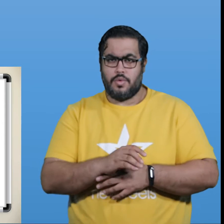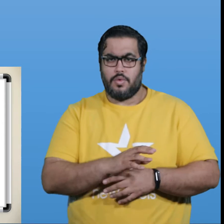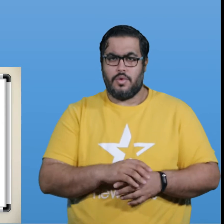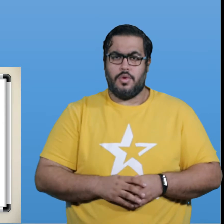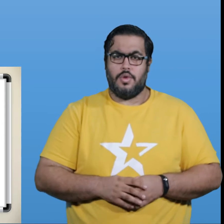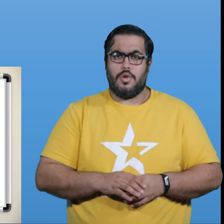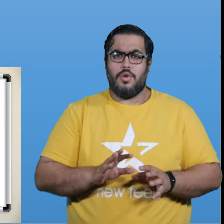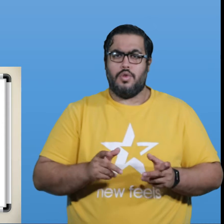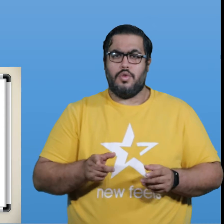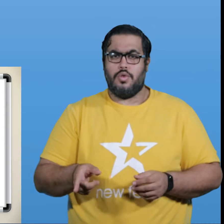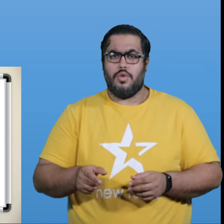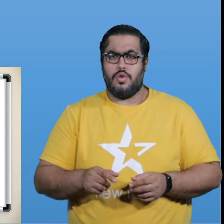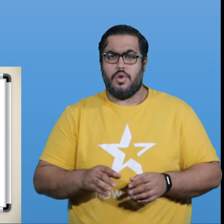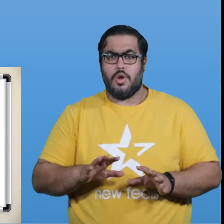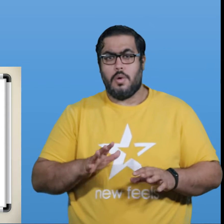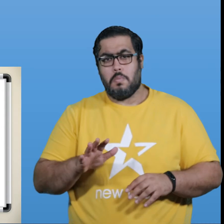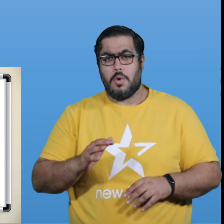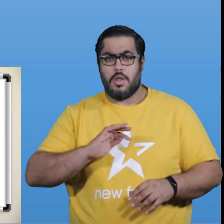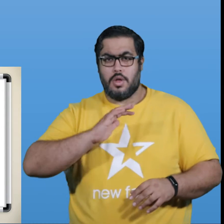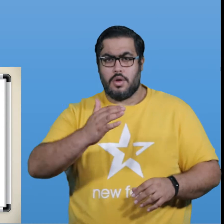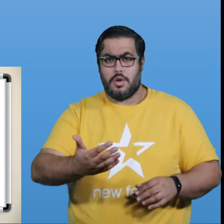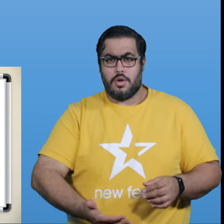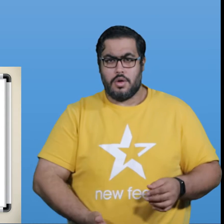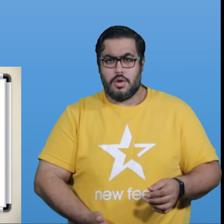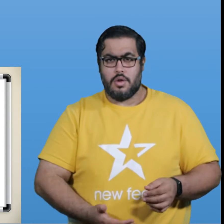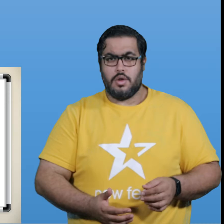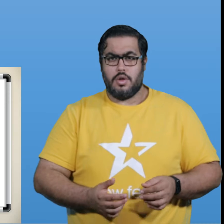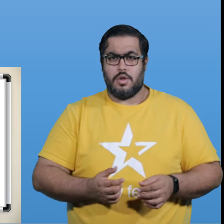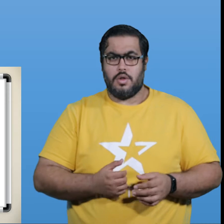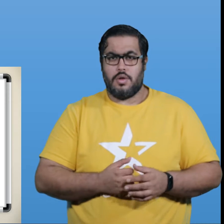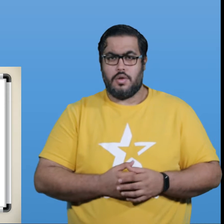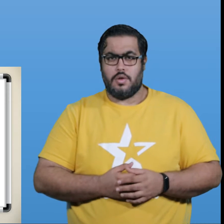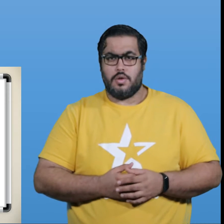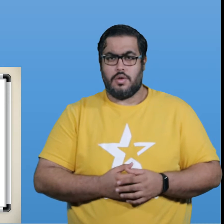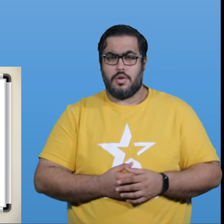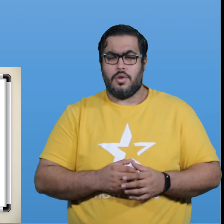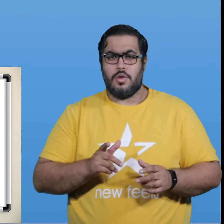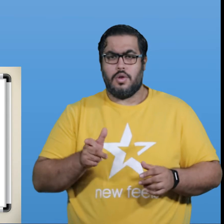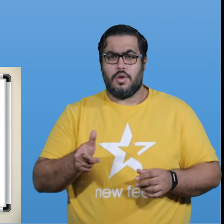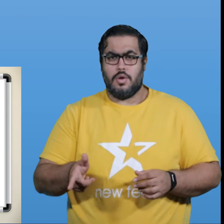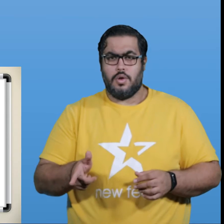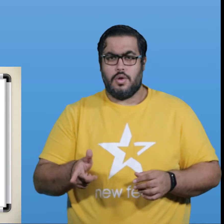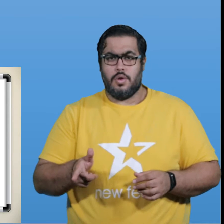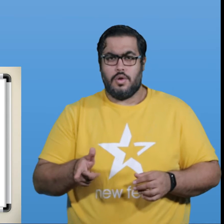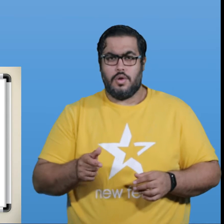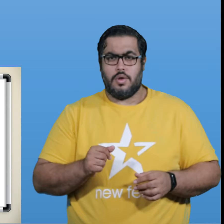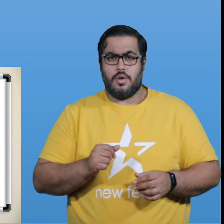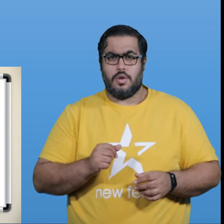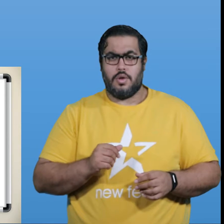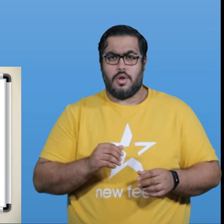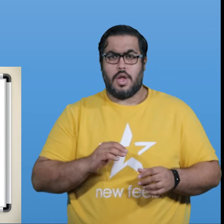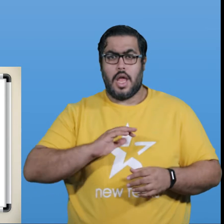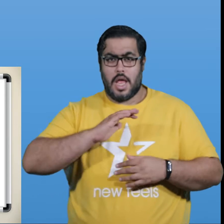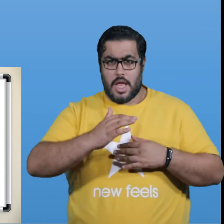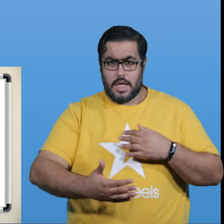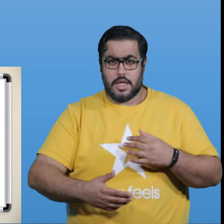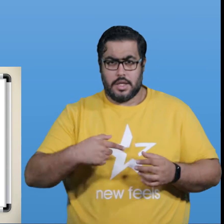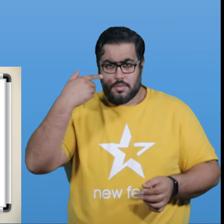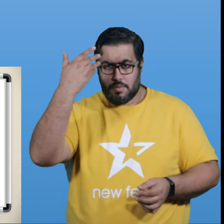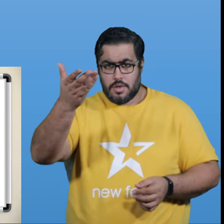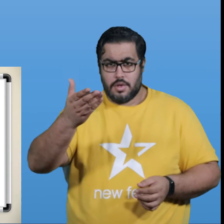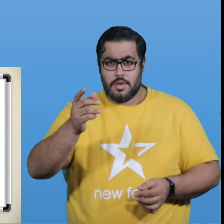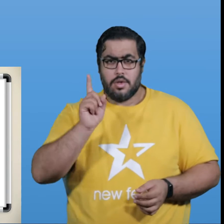parenthood is a new experience for expectant parents, especially when you're having your first child, you're expectant parent.